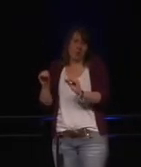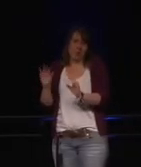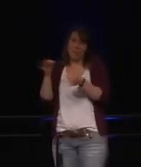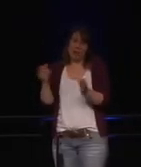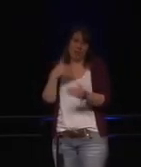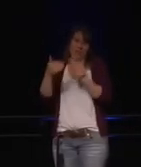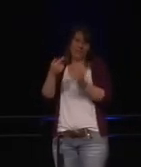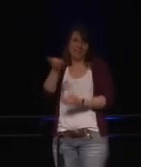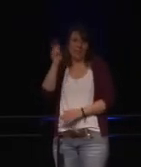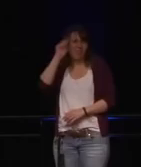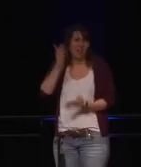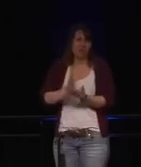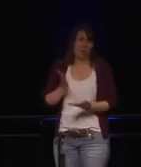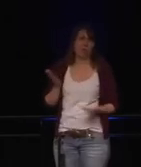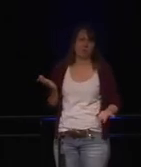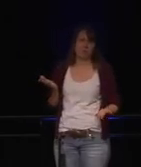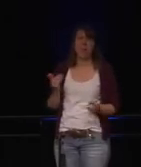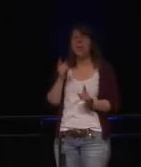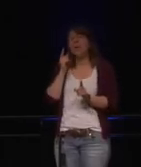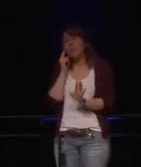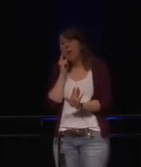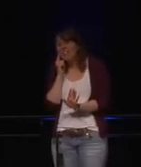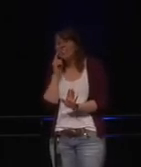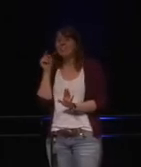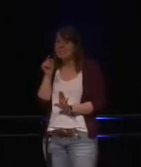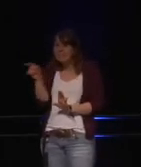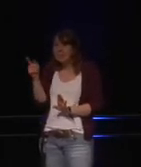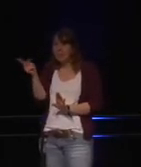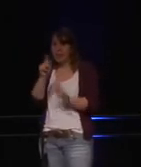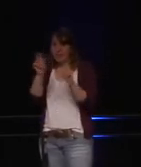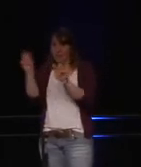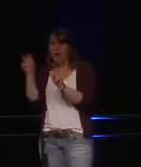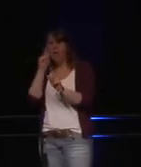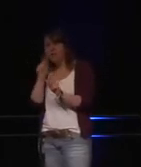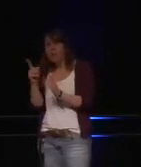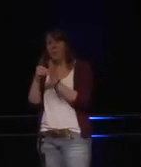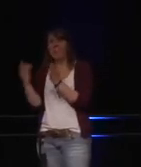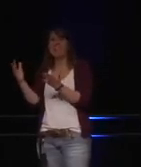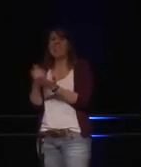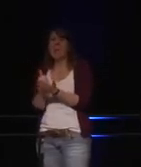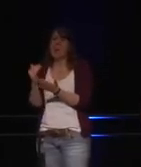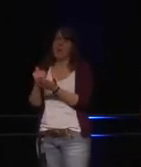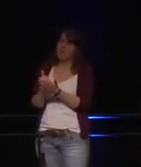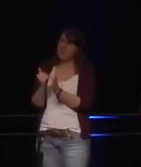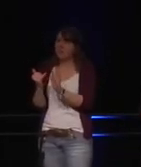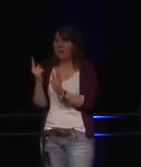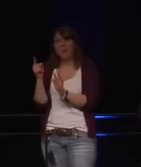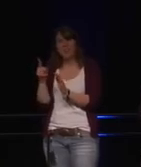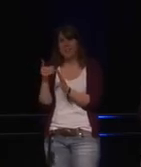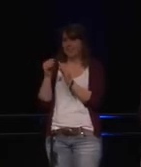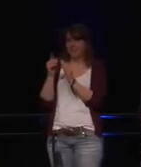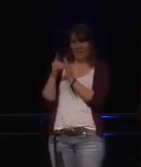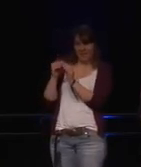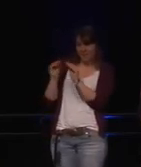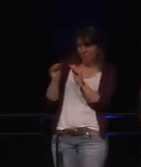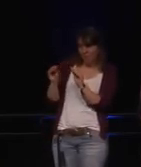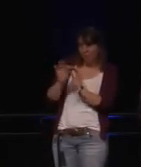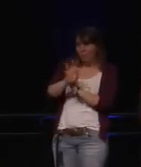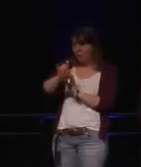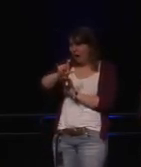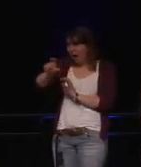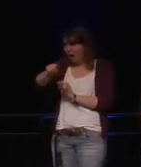of Amazon and Google. And I don't need to tell you what Amazon and Google are doing with this data.